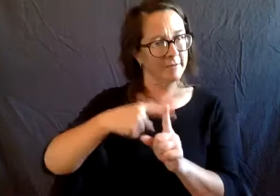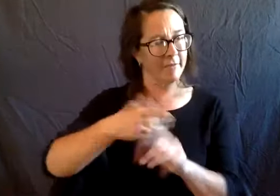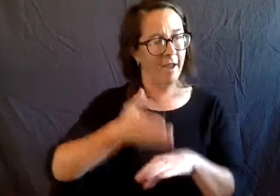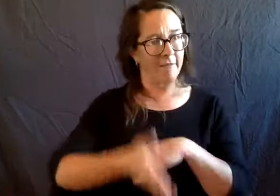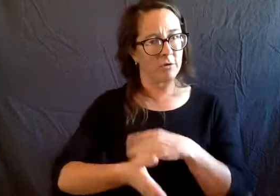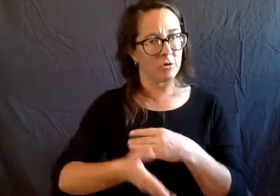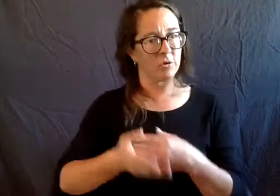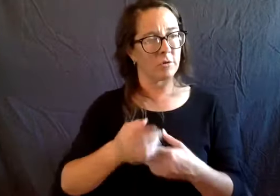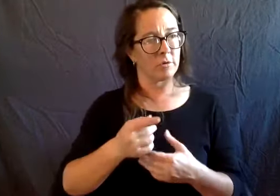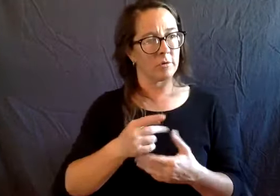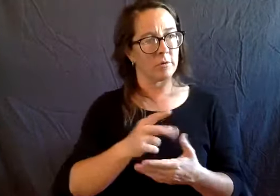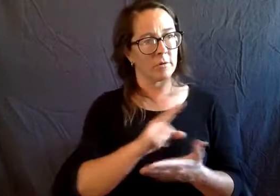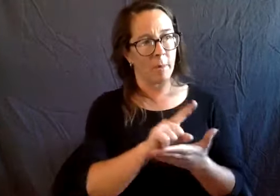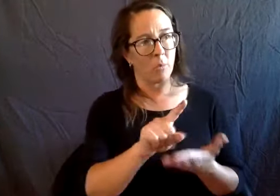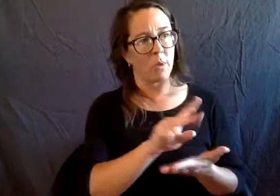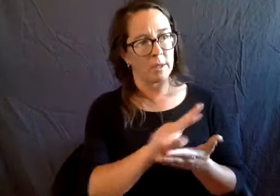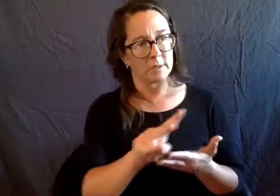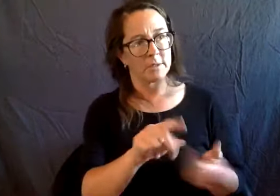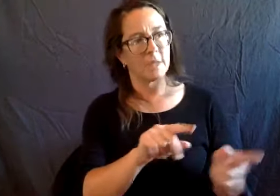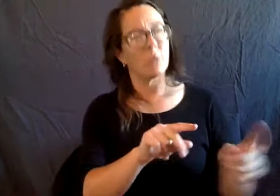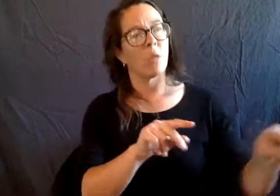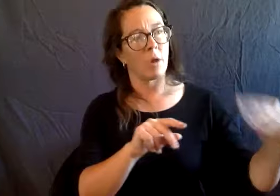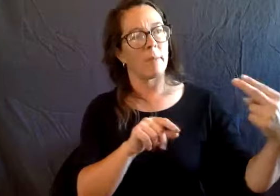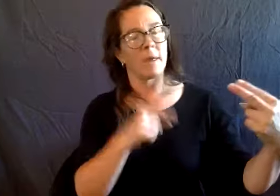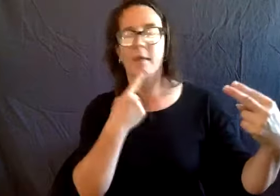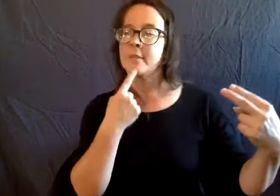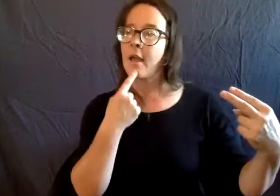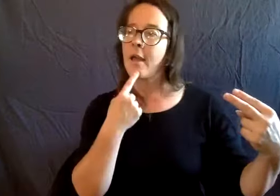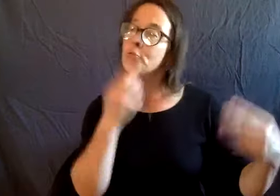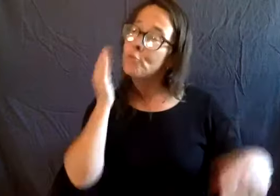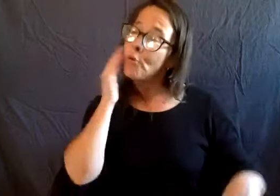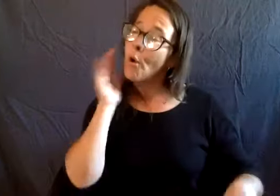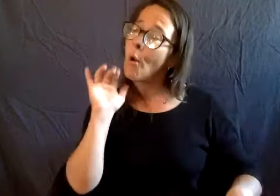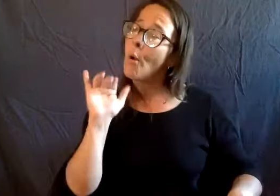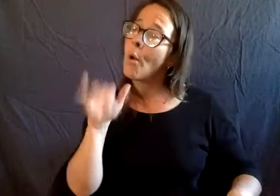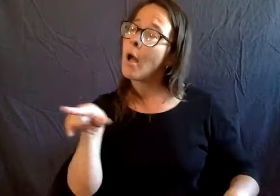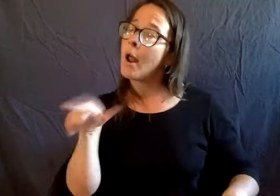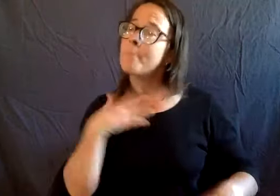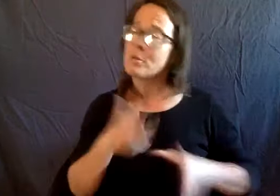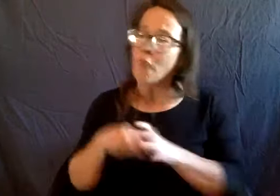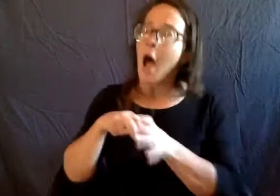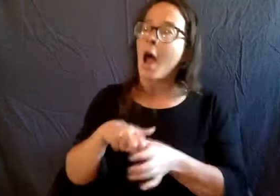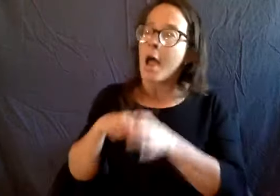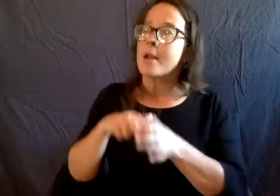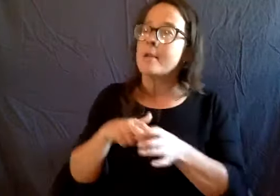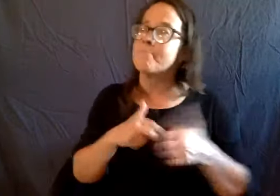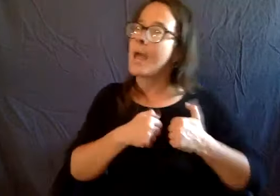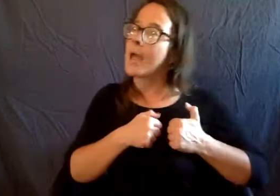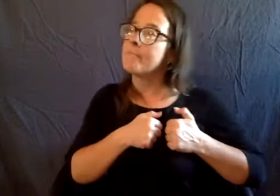that after a couple of weeks of living with me, he was going to look at me one day and he's going to say, you know what? It's been a ride, babe. It's been